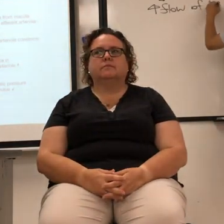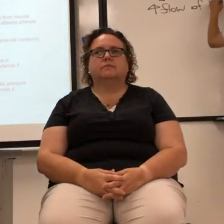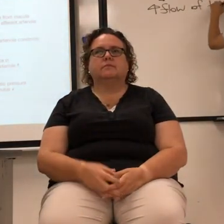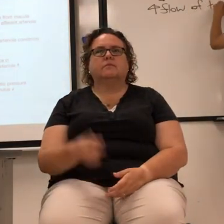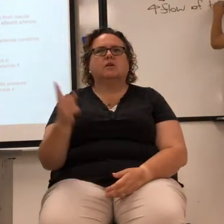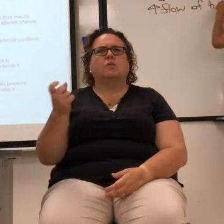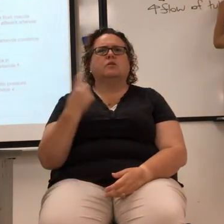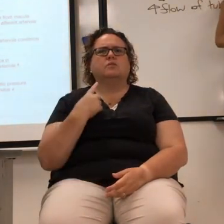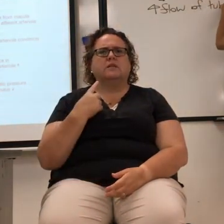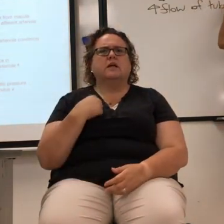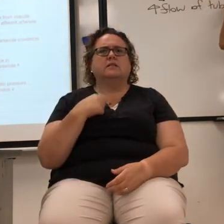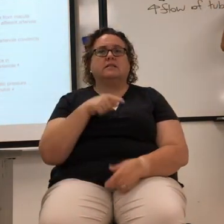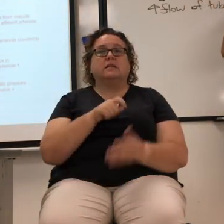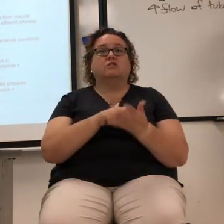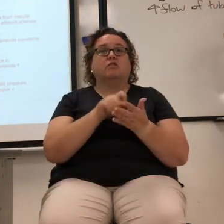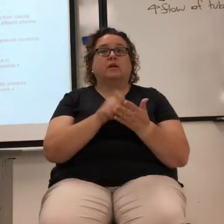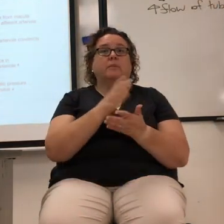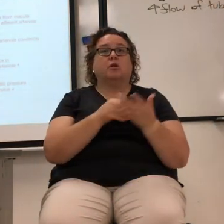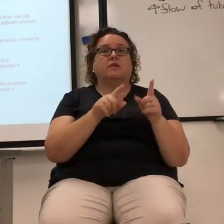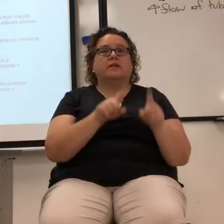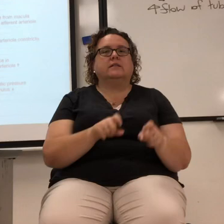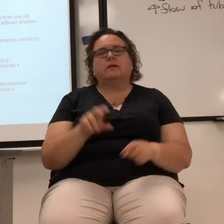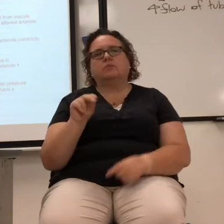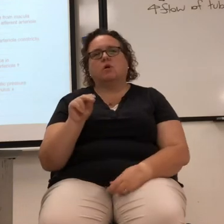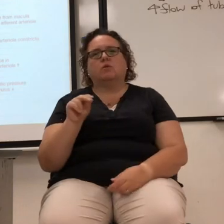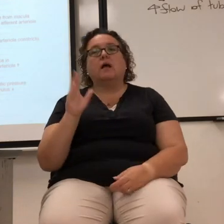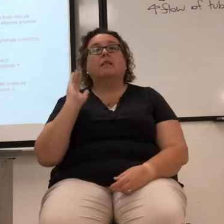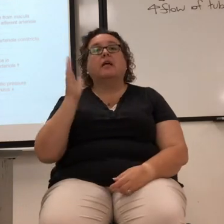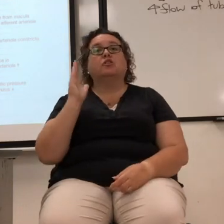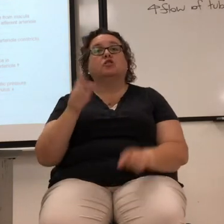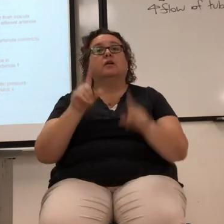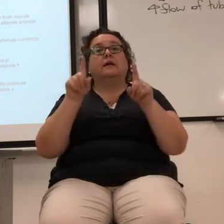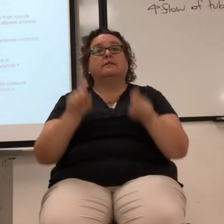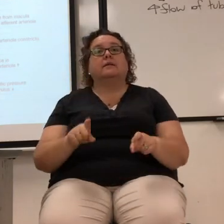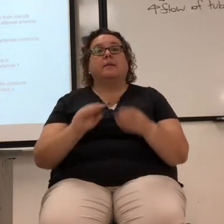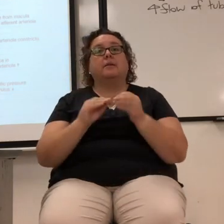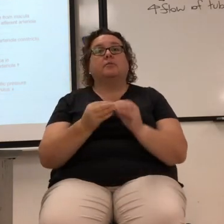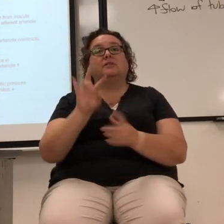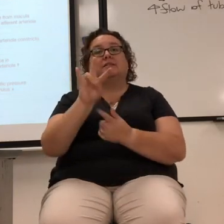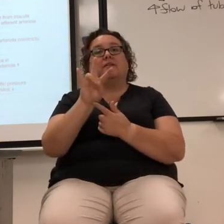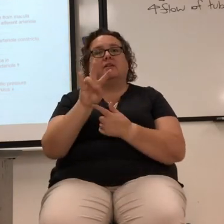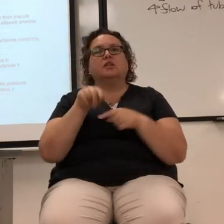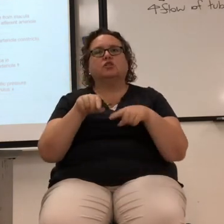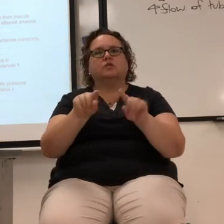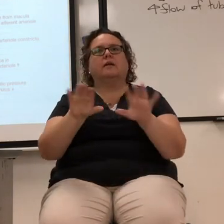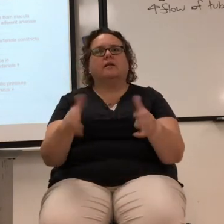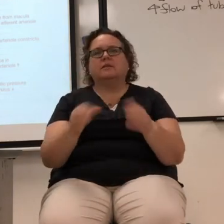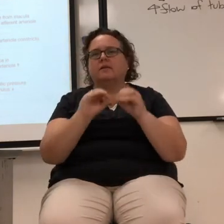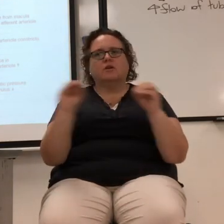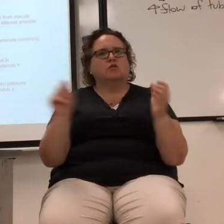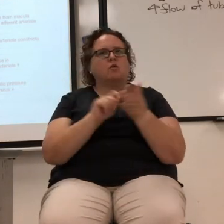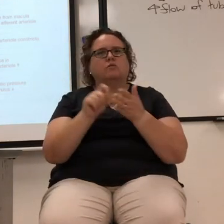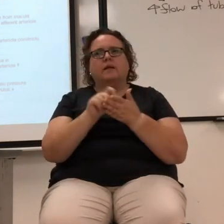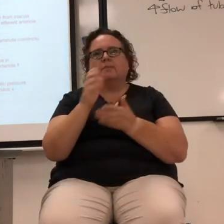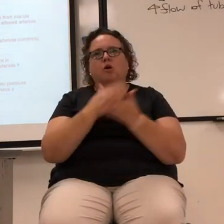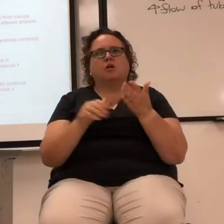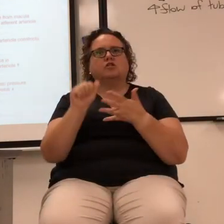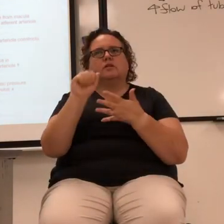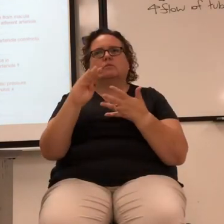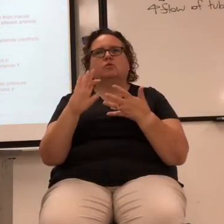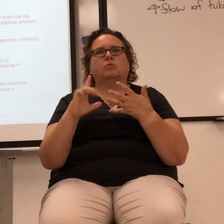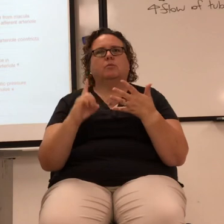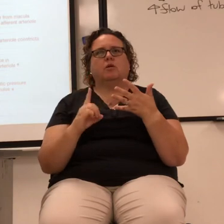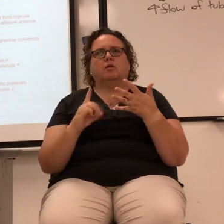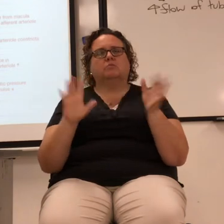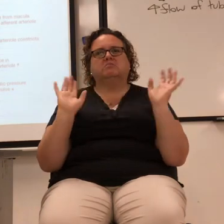Question was asked, is this the written part of the exam? You know, lecture exam 7 is in class, and there's no written part. It's just multiple choice.